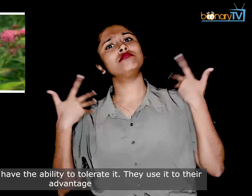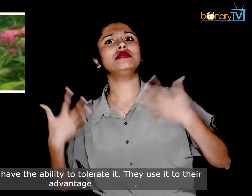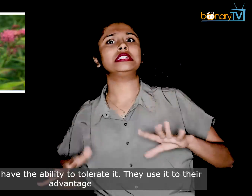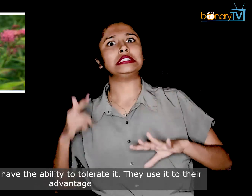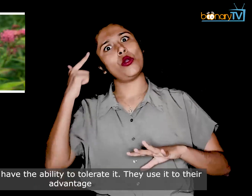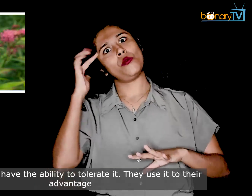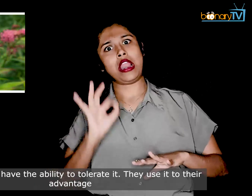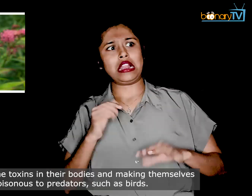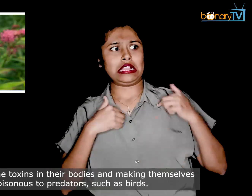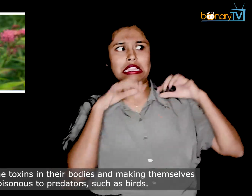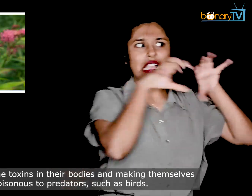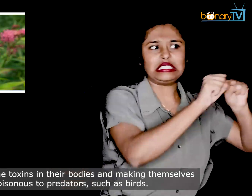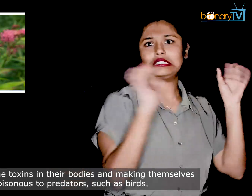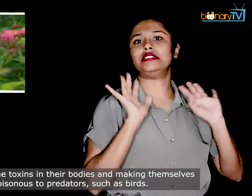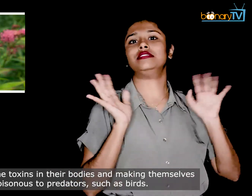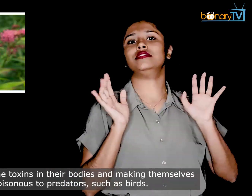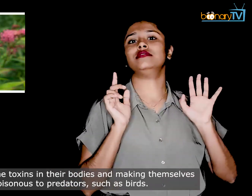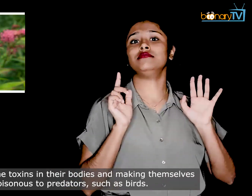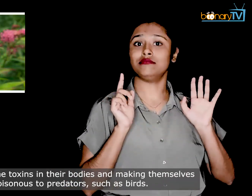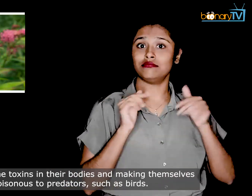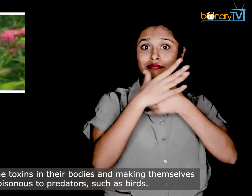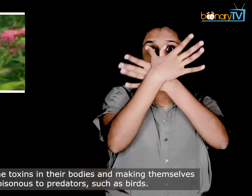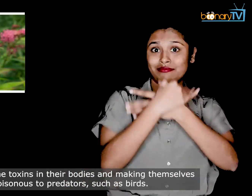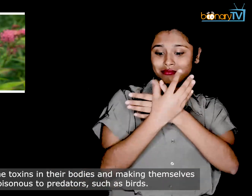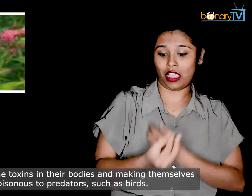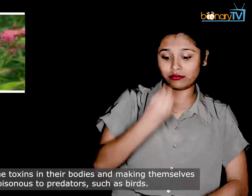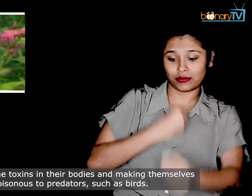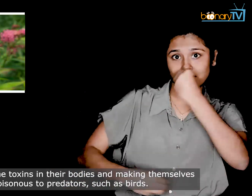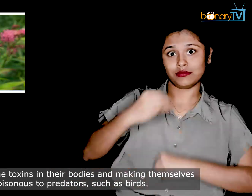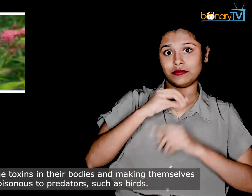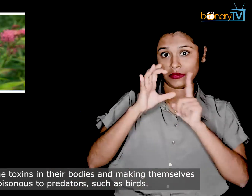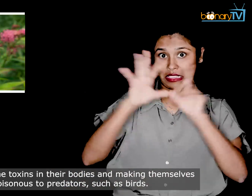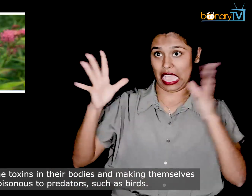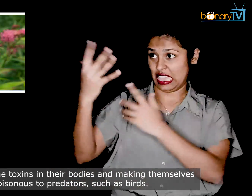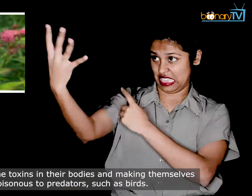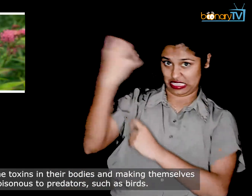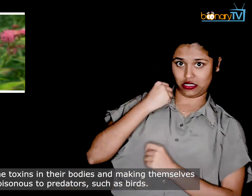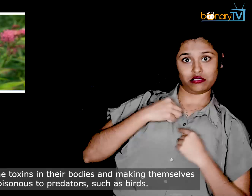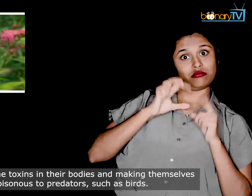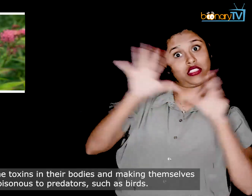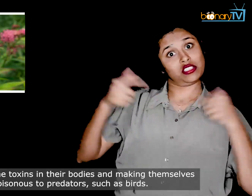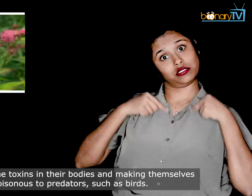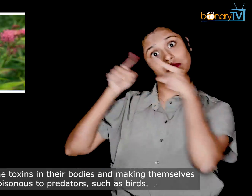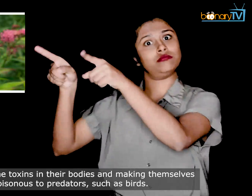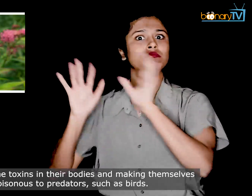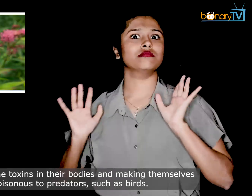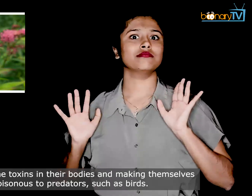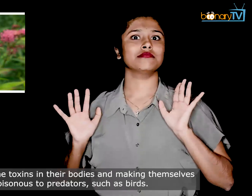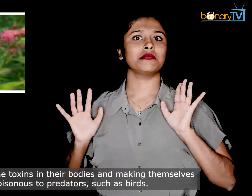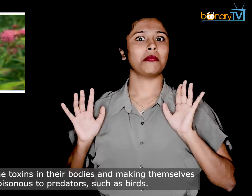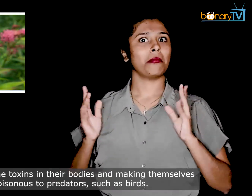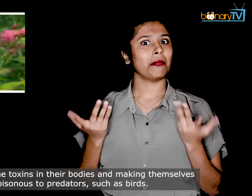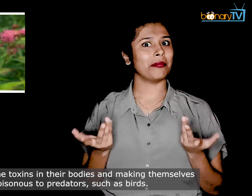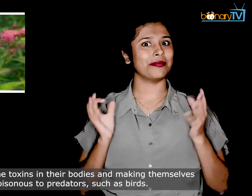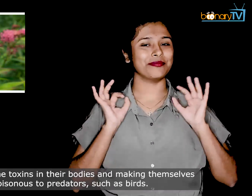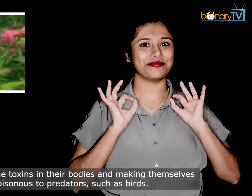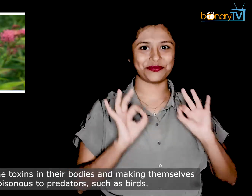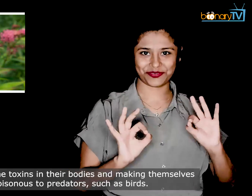advantage by storing the toxins in their bodies and making themselves poisonous to predators such as birds.